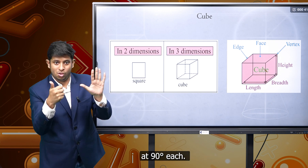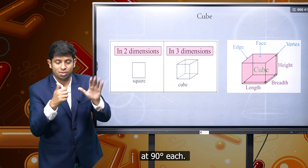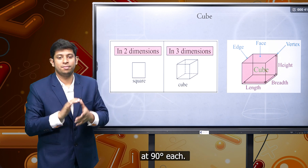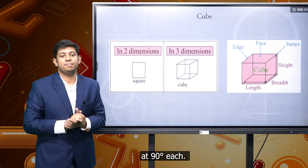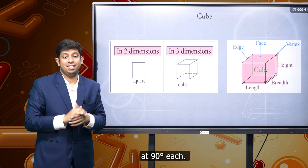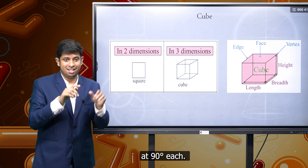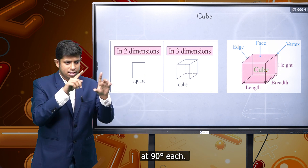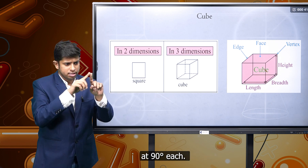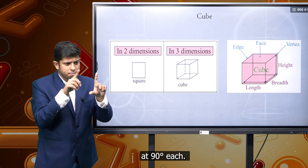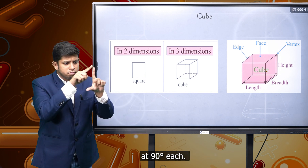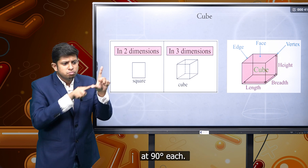each.